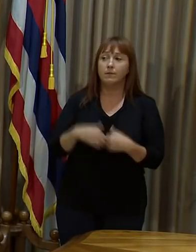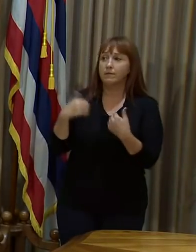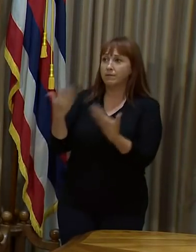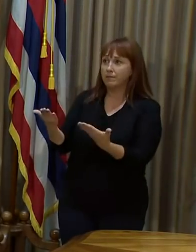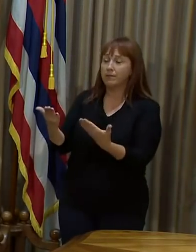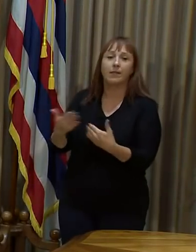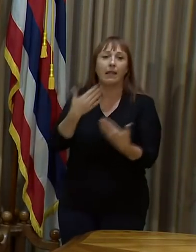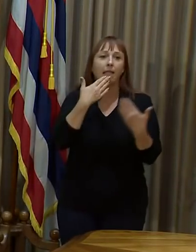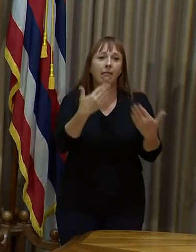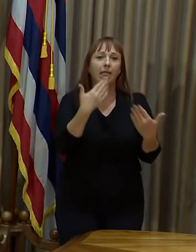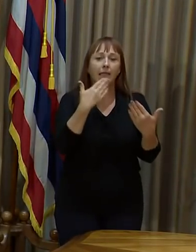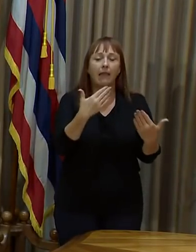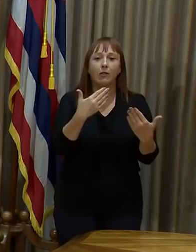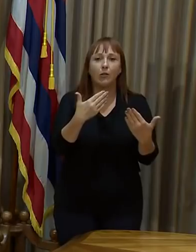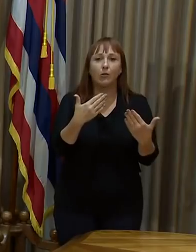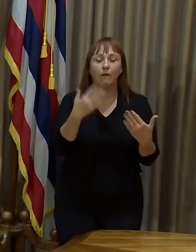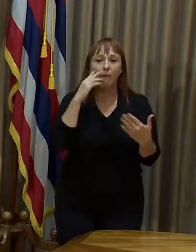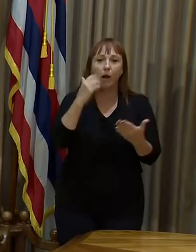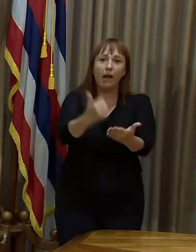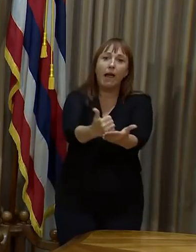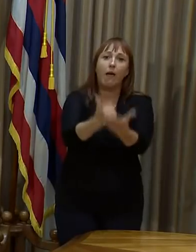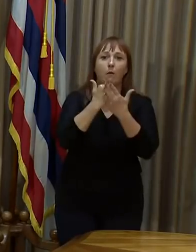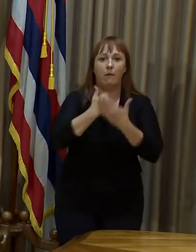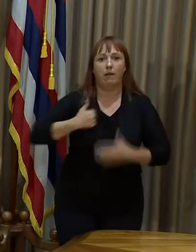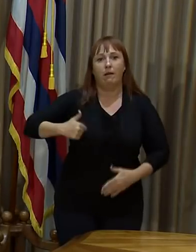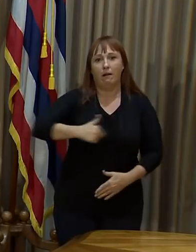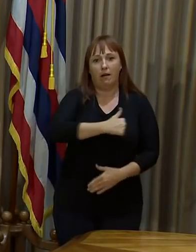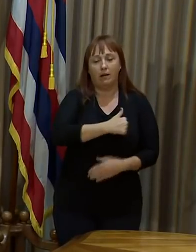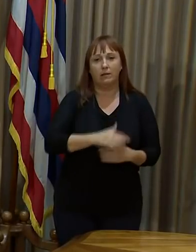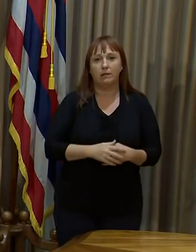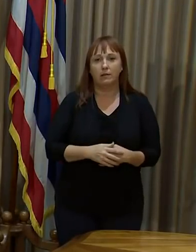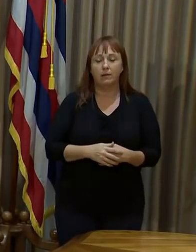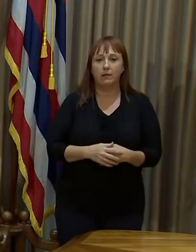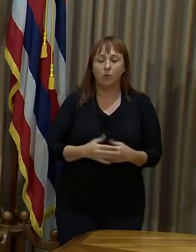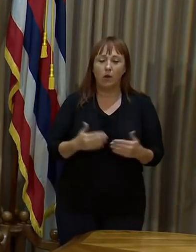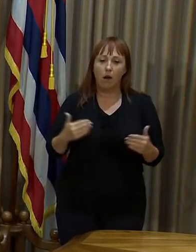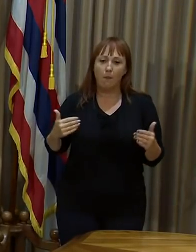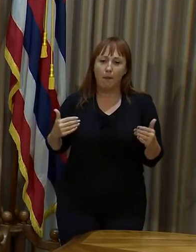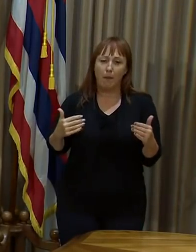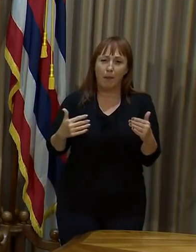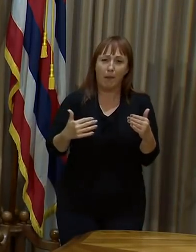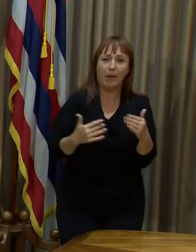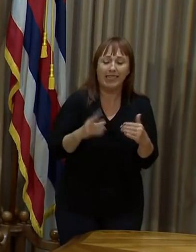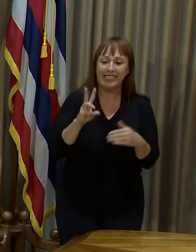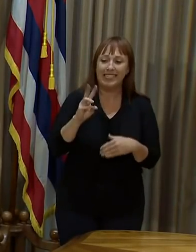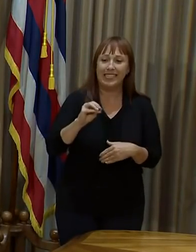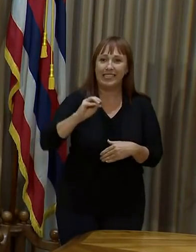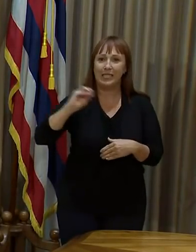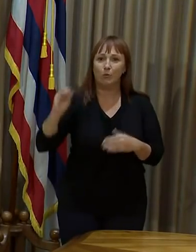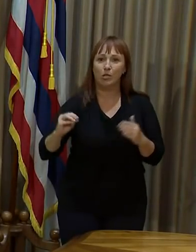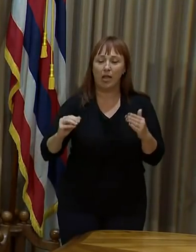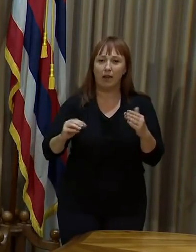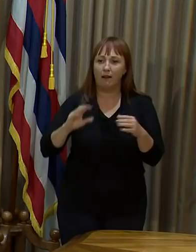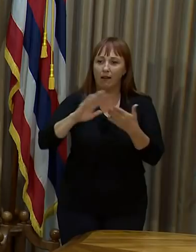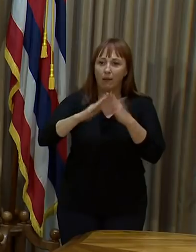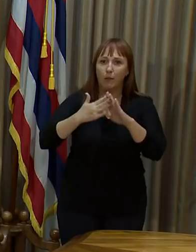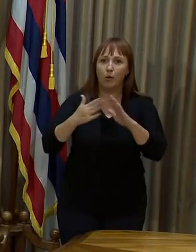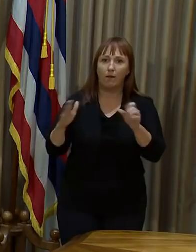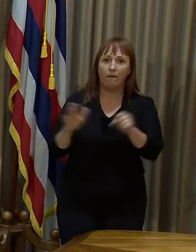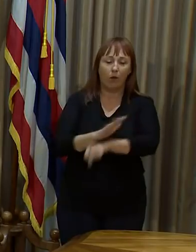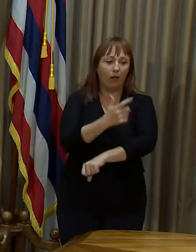So thank you so much for helping us. You know, we are rapidly approaching 60% of our community